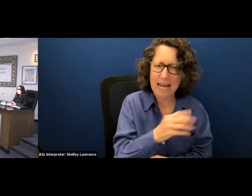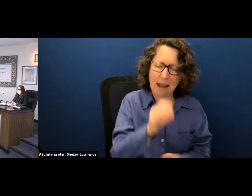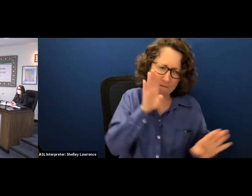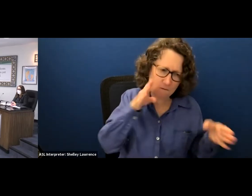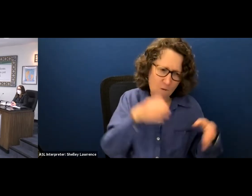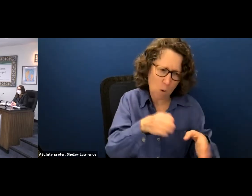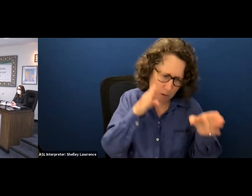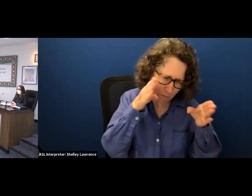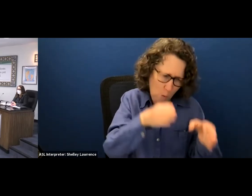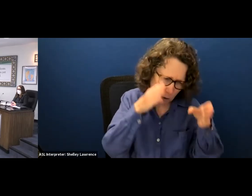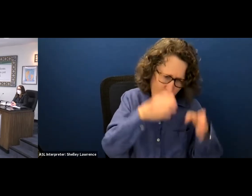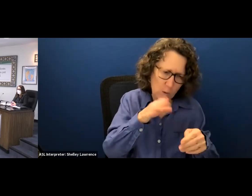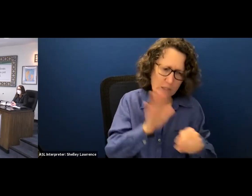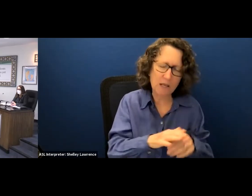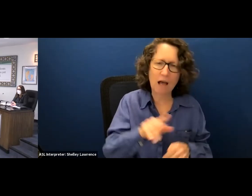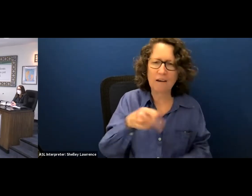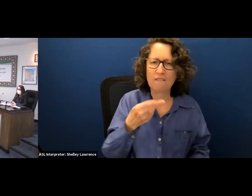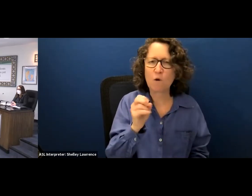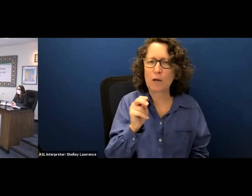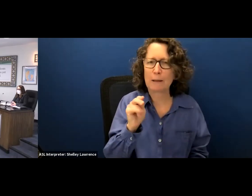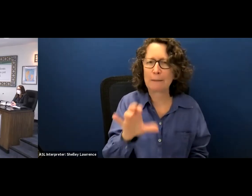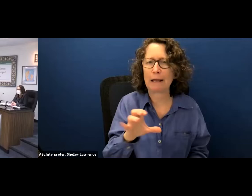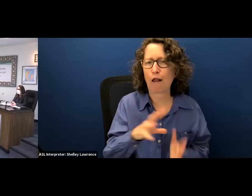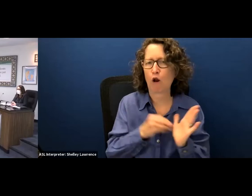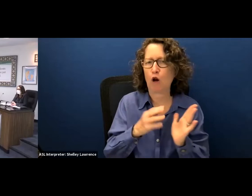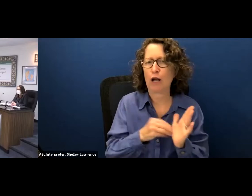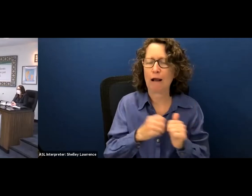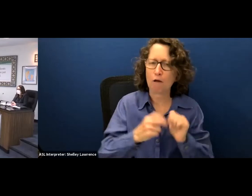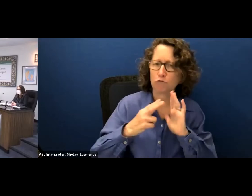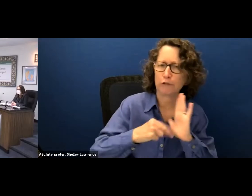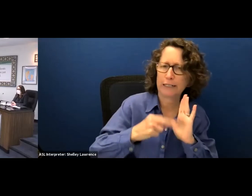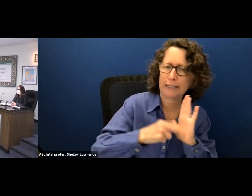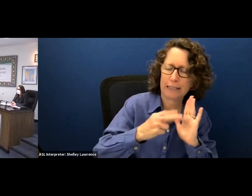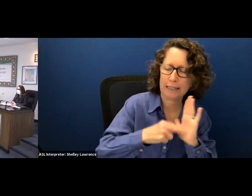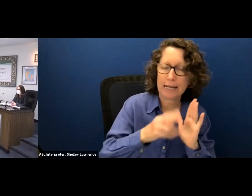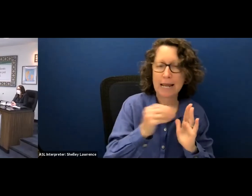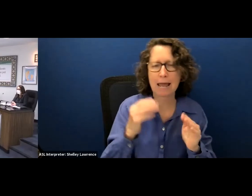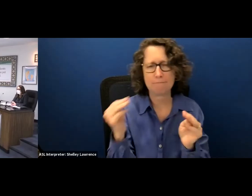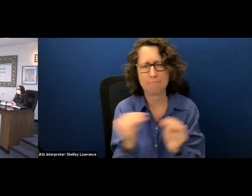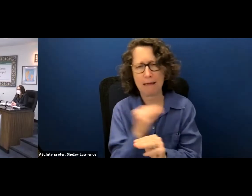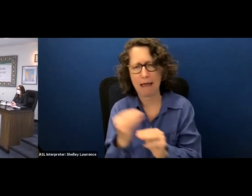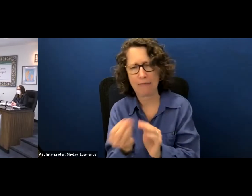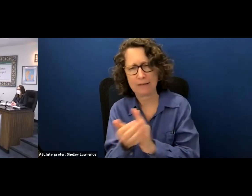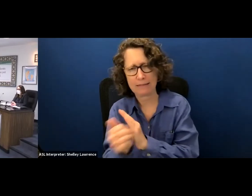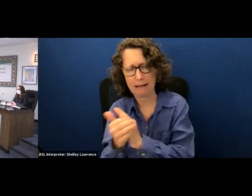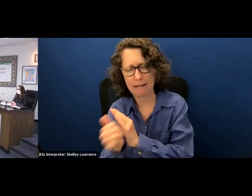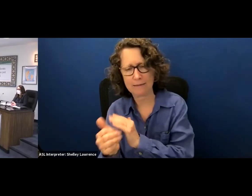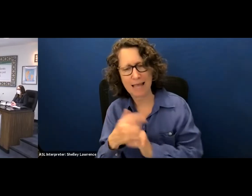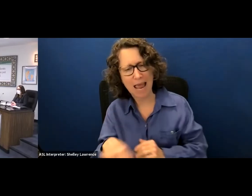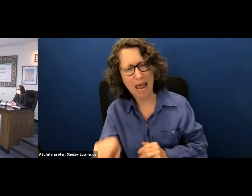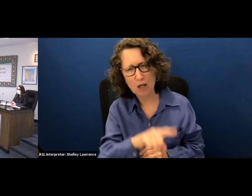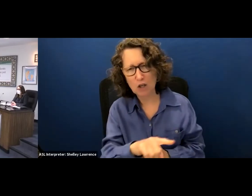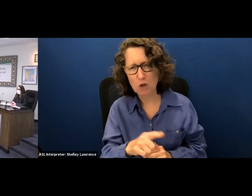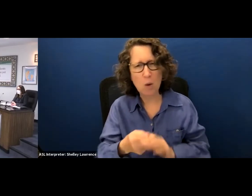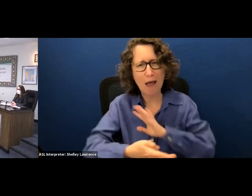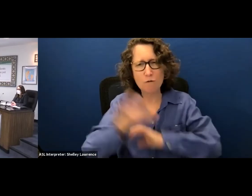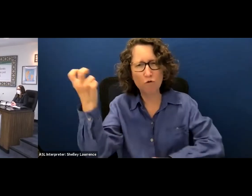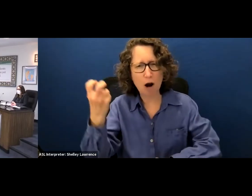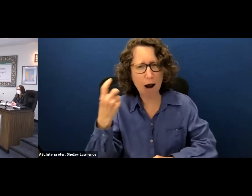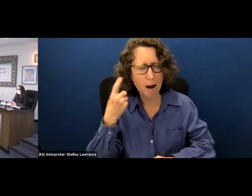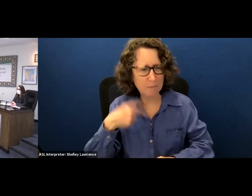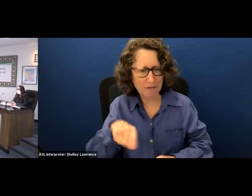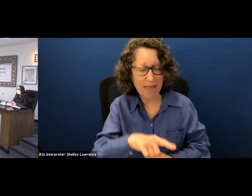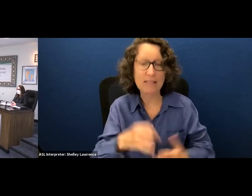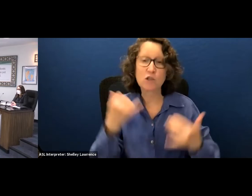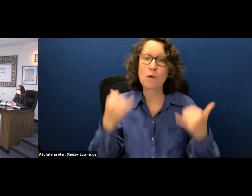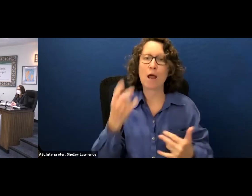focus on phonemic learning, on reading, and on math skills. And you've robbed them of that. So